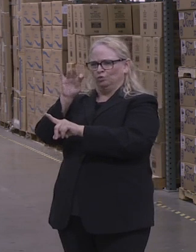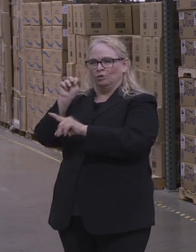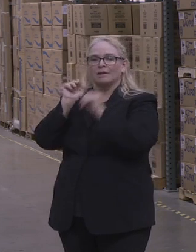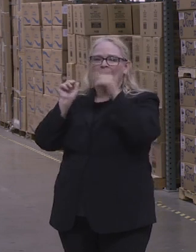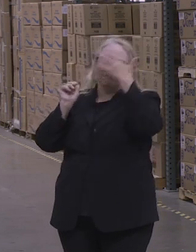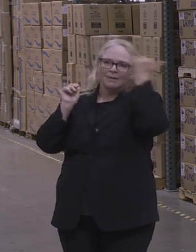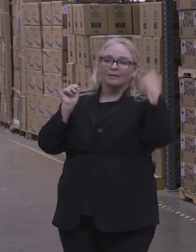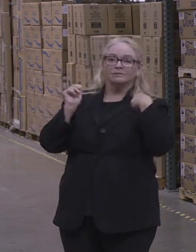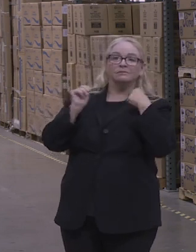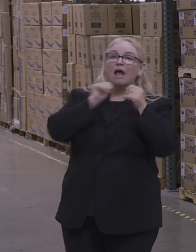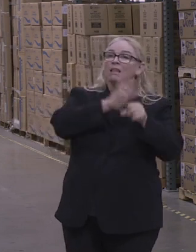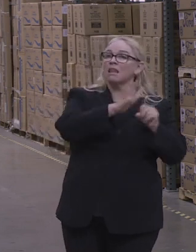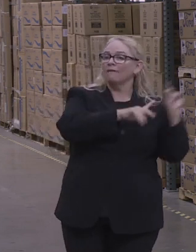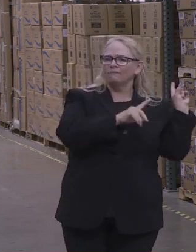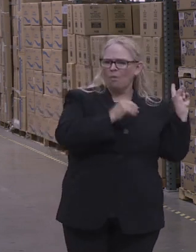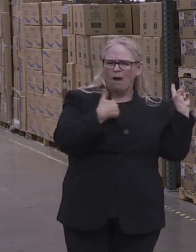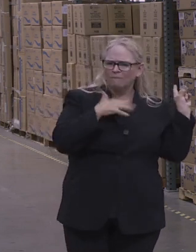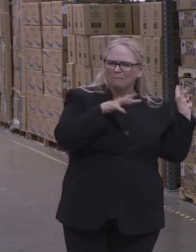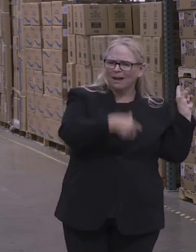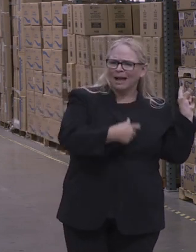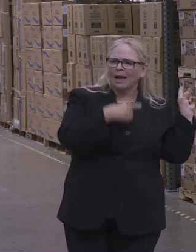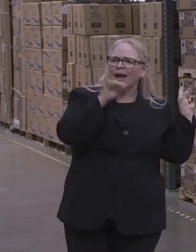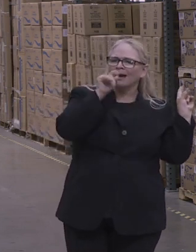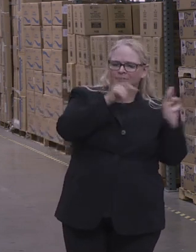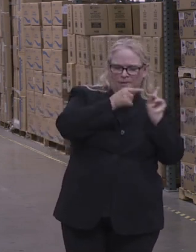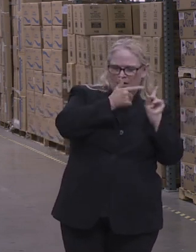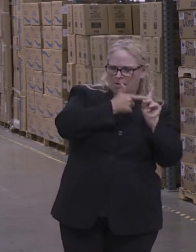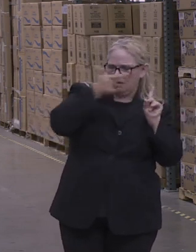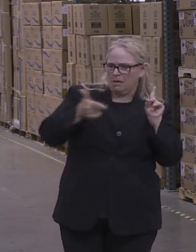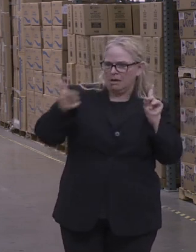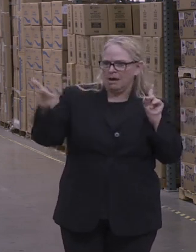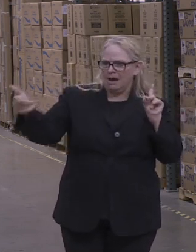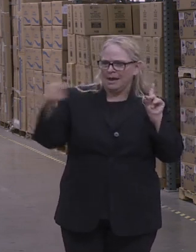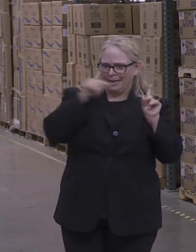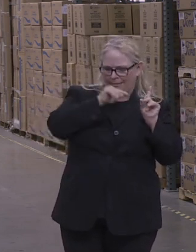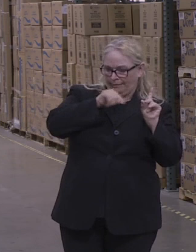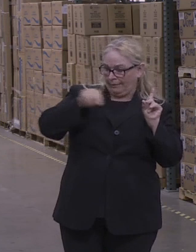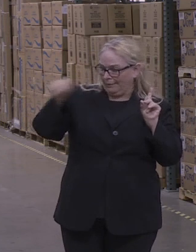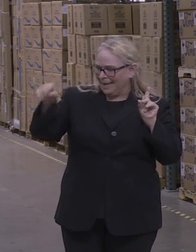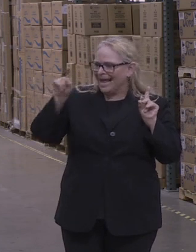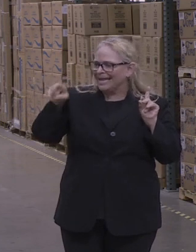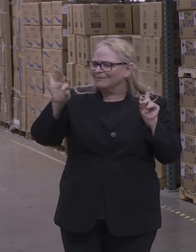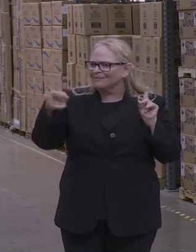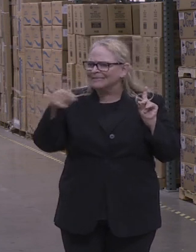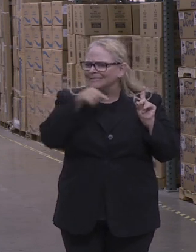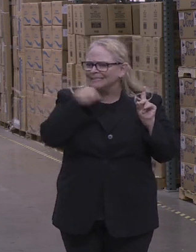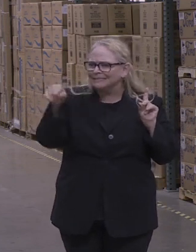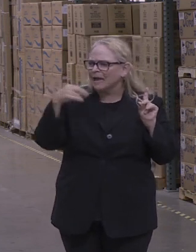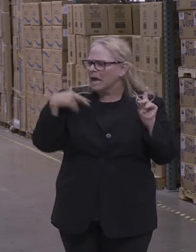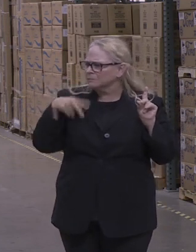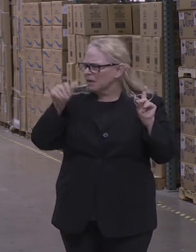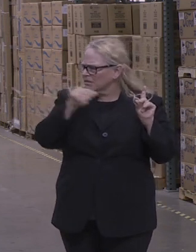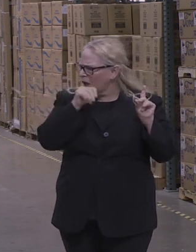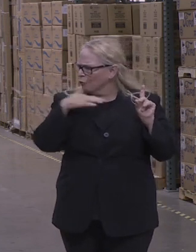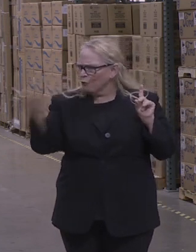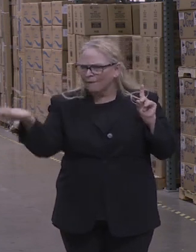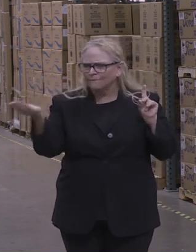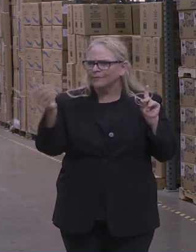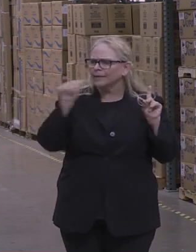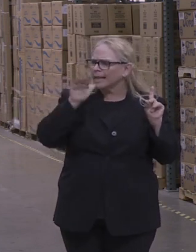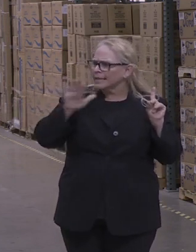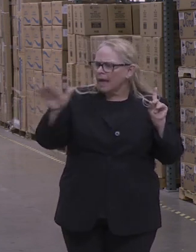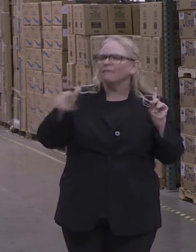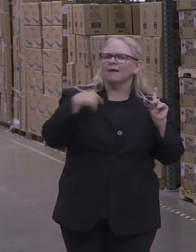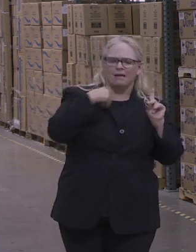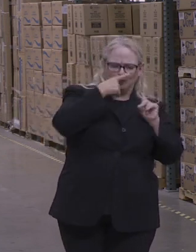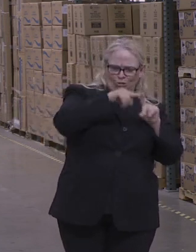It's for a lack of accountability at the local level, at the hospital and system level to get those